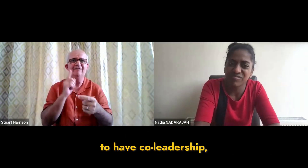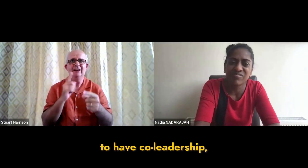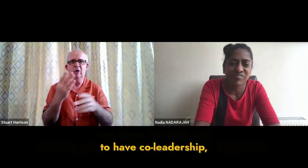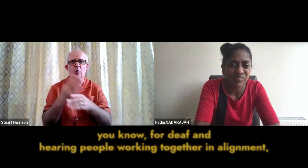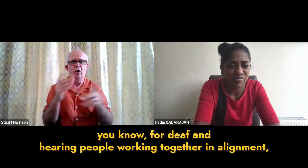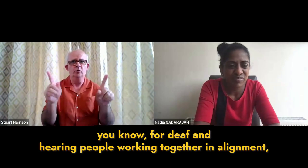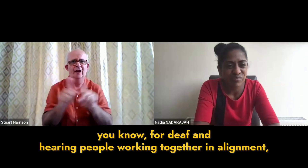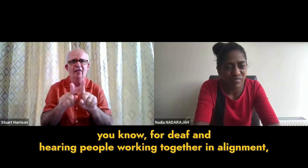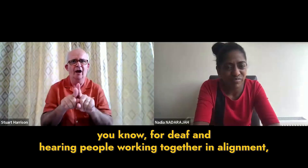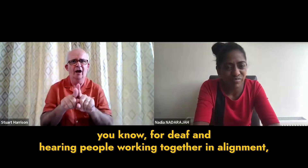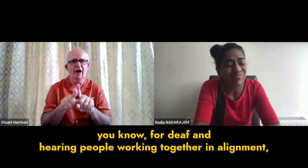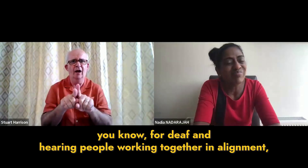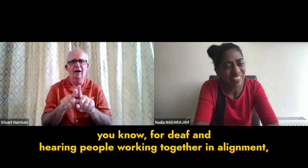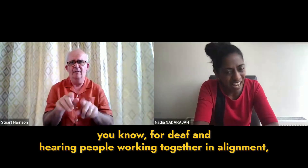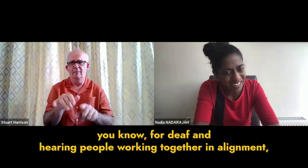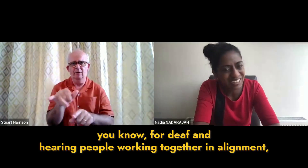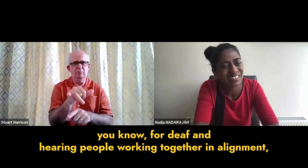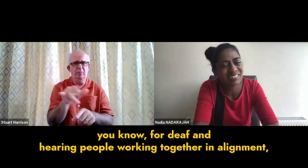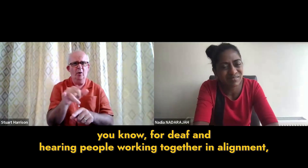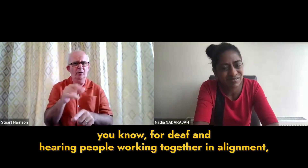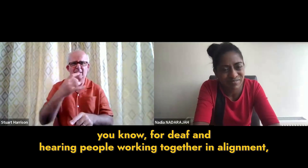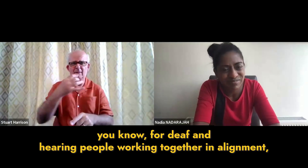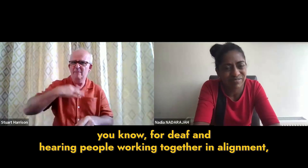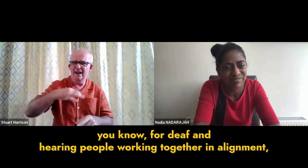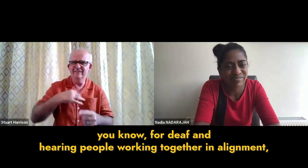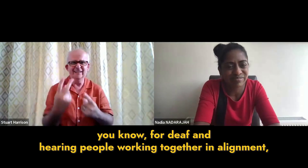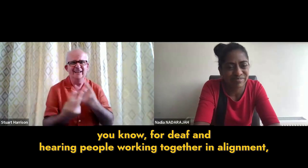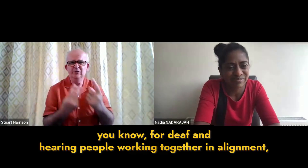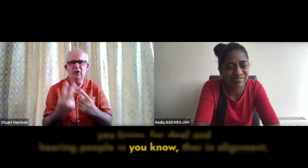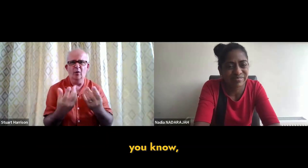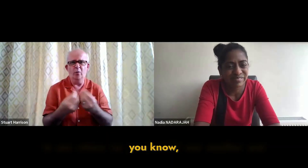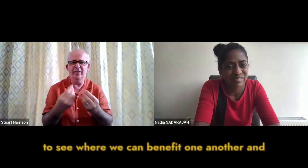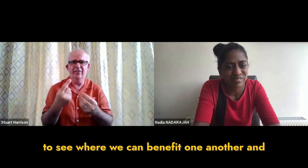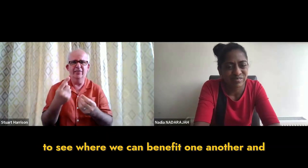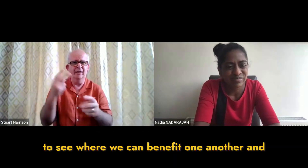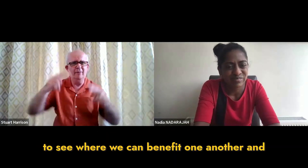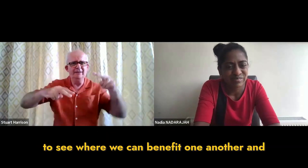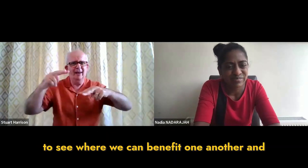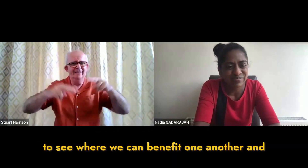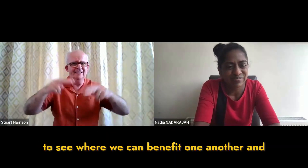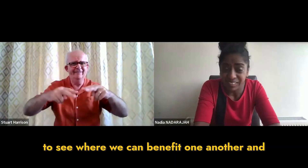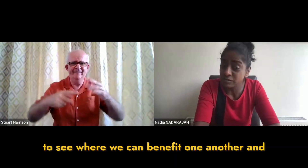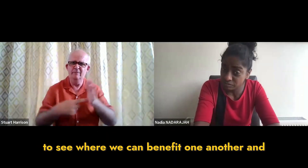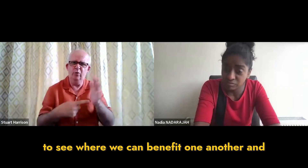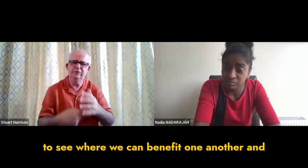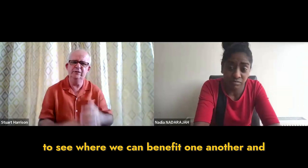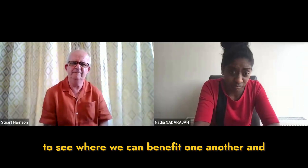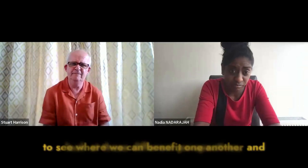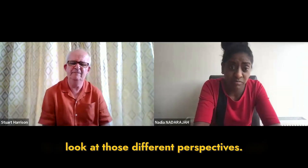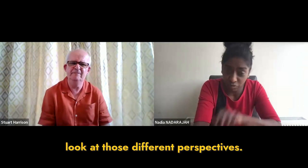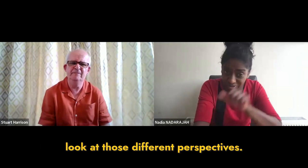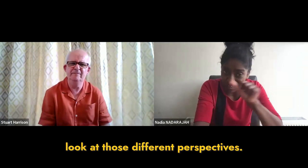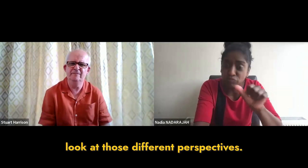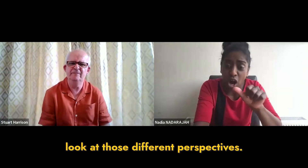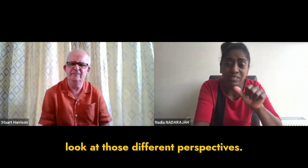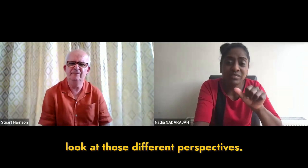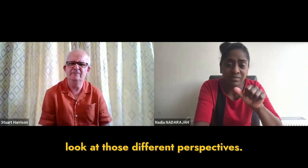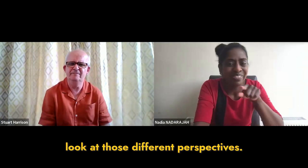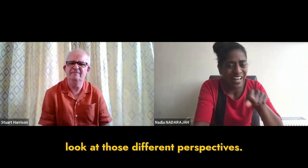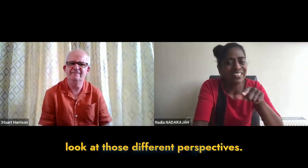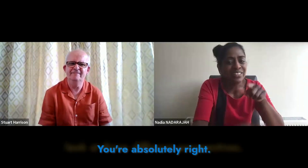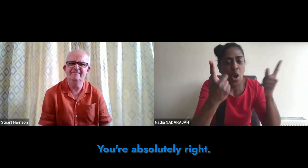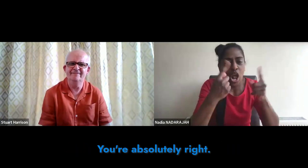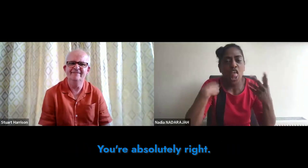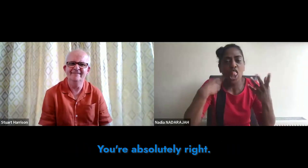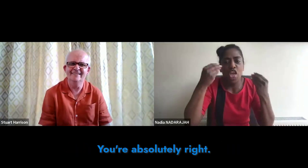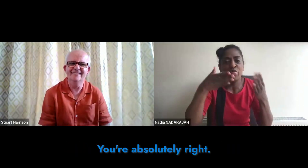co-leadership, for deaf and hearing people working together in alignment, to see where we can benefit one another and look at those different